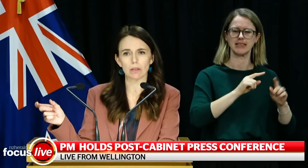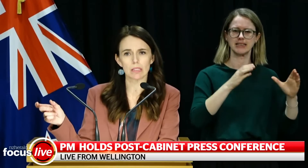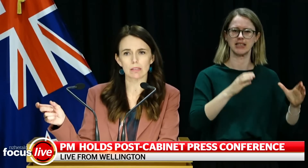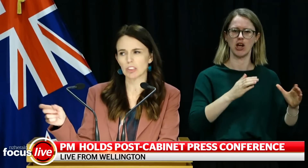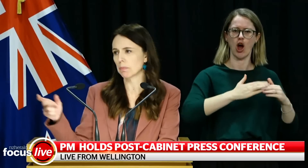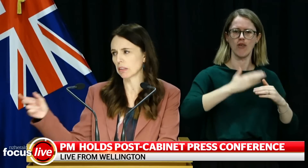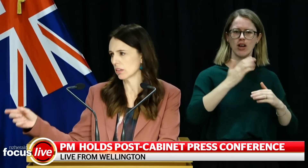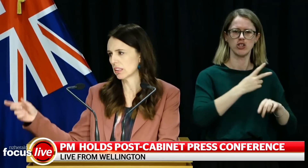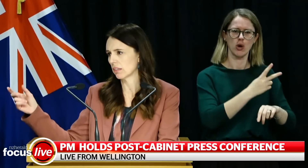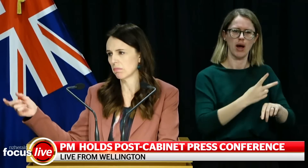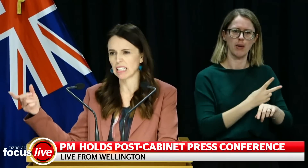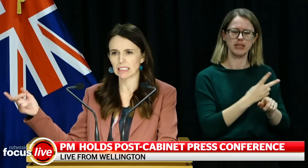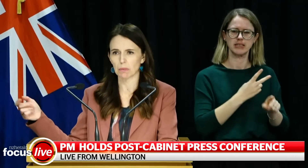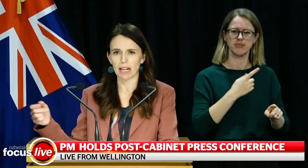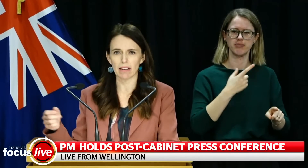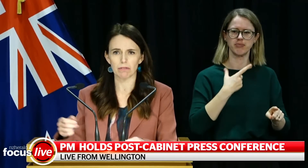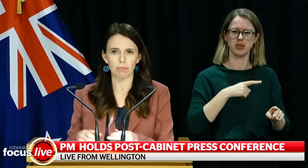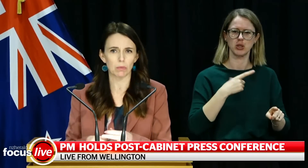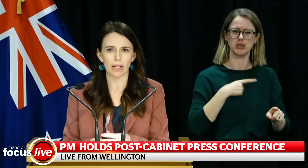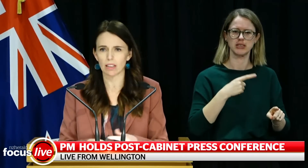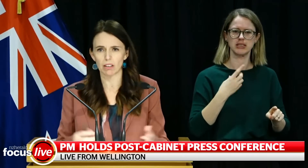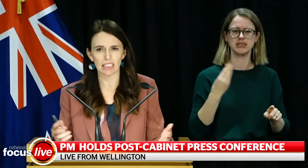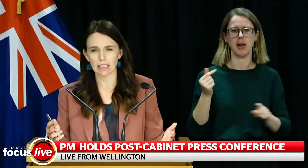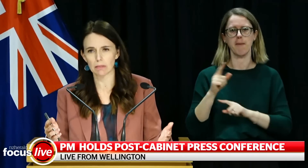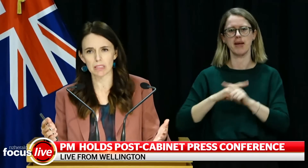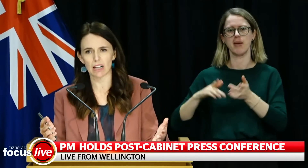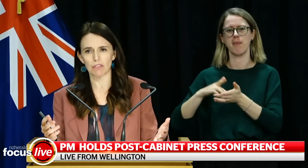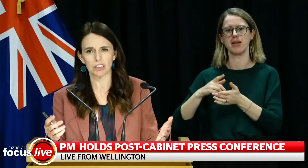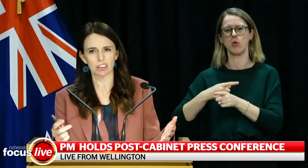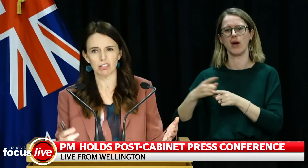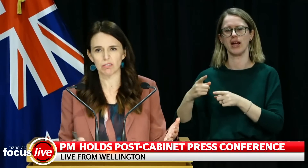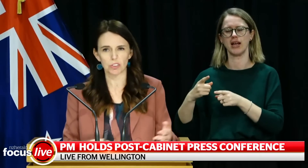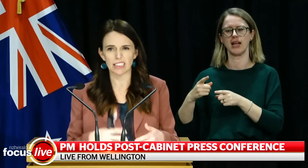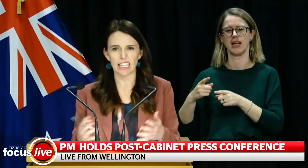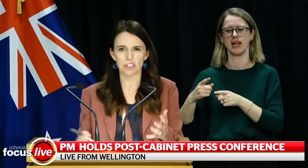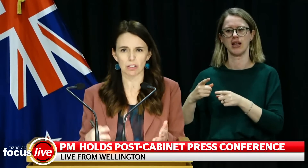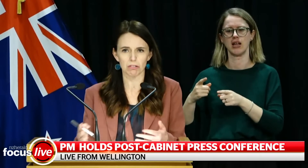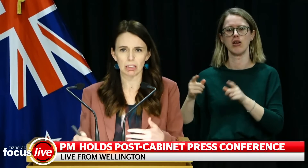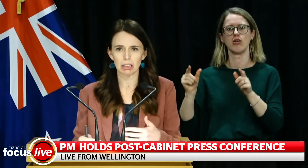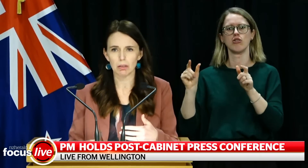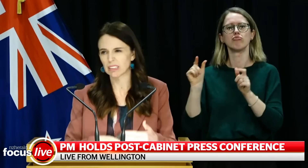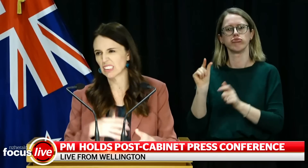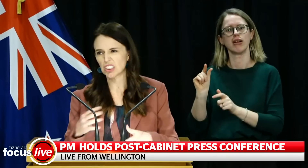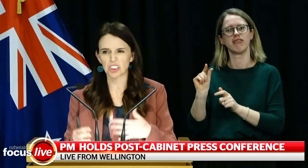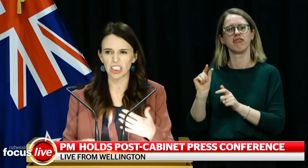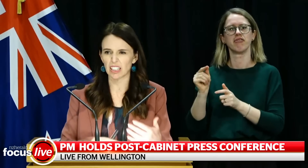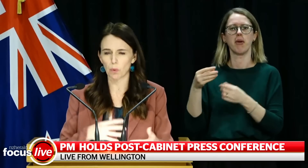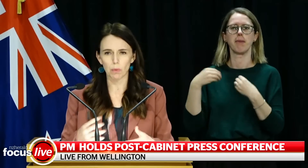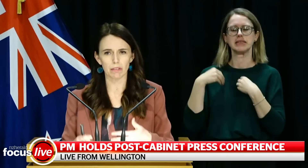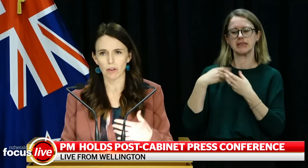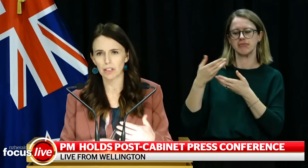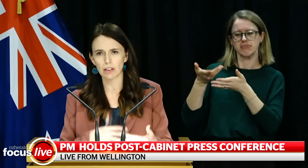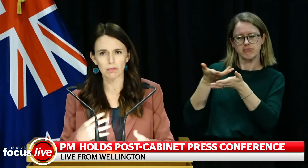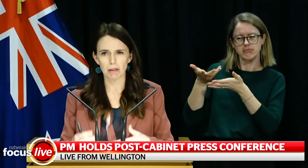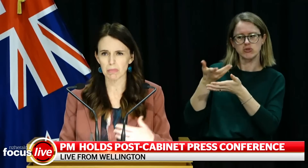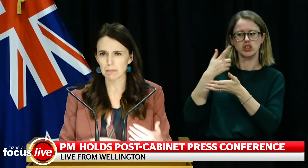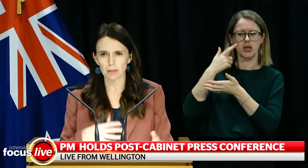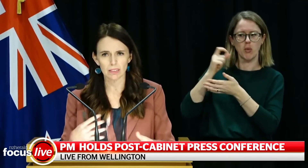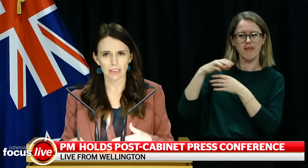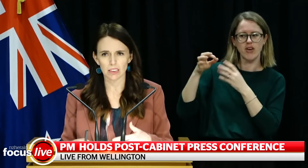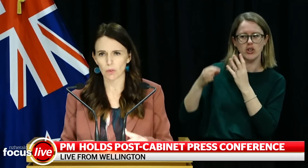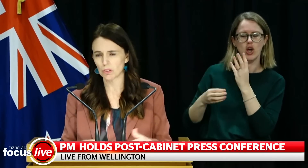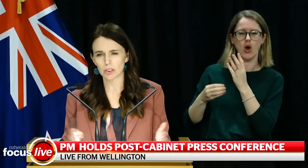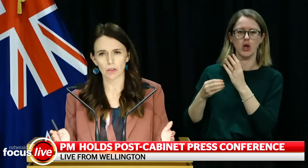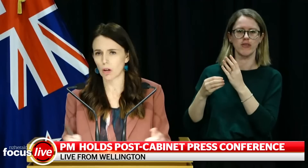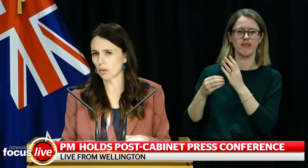2 hours, just because the meetings that we have midweek only lend themselves to transactional business, just checking what we're voting on, members'